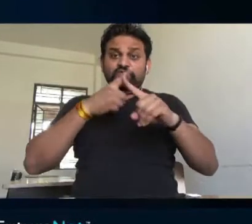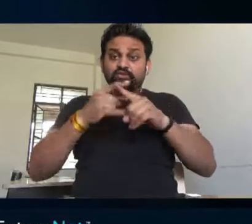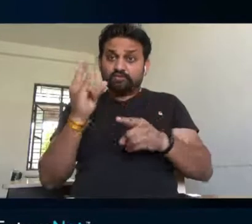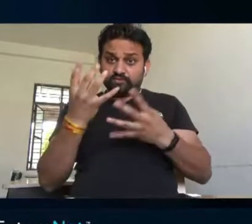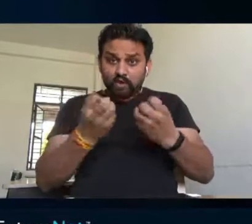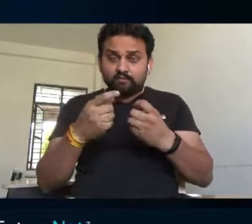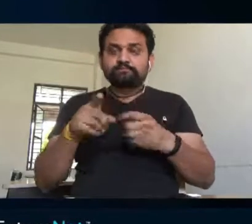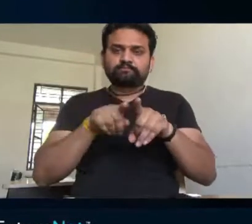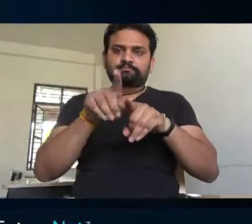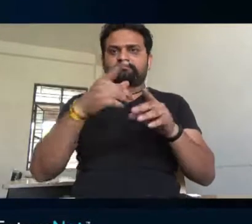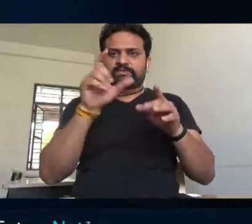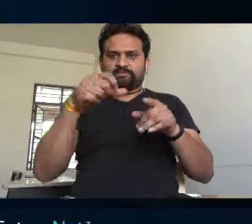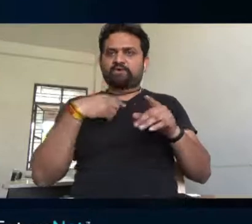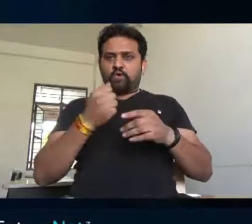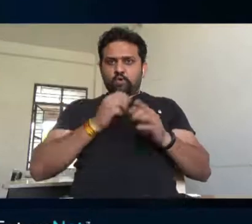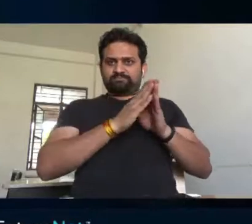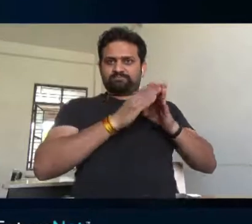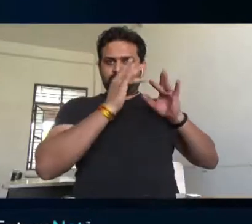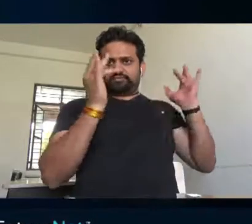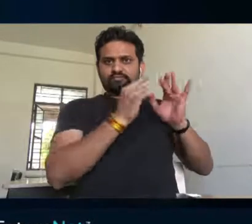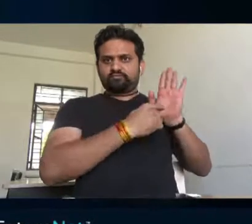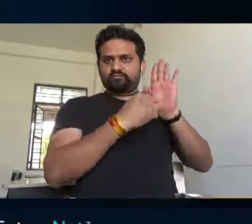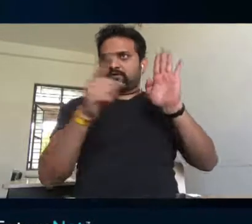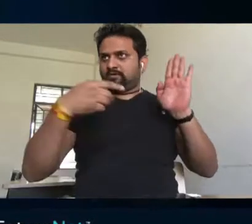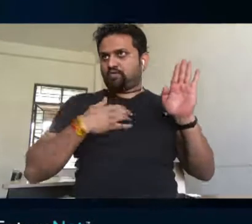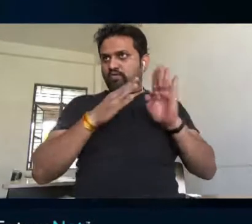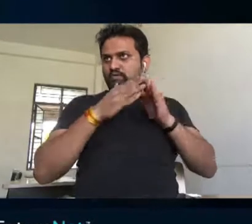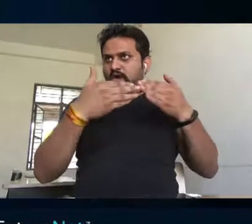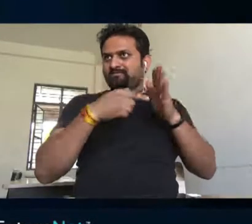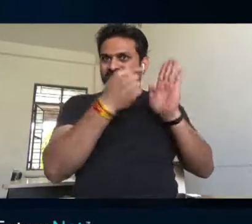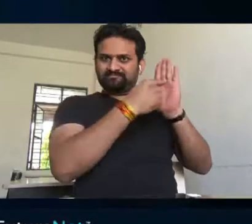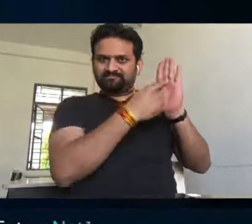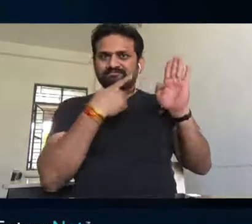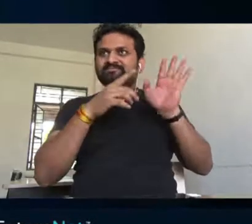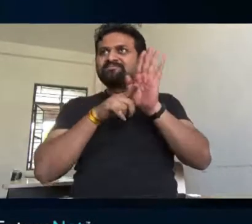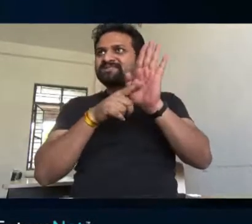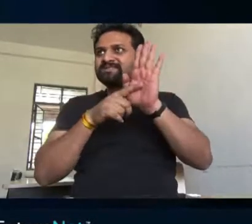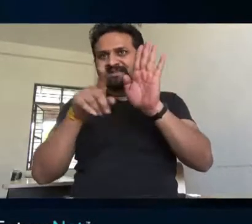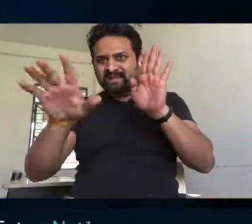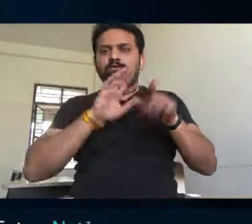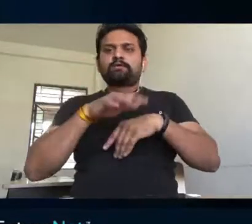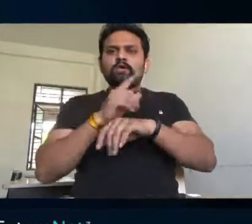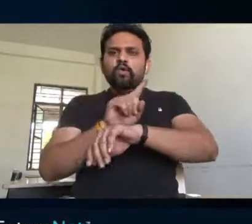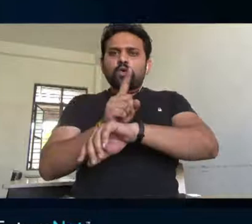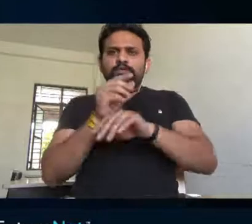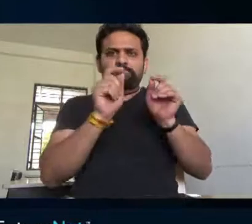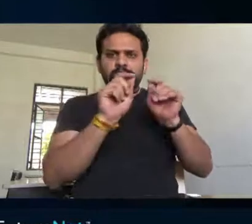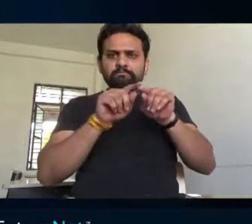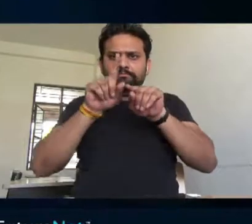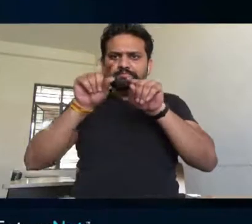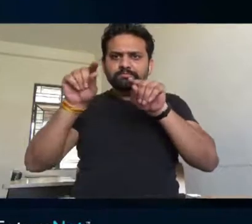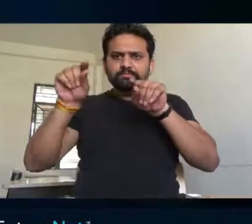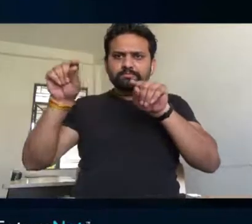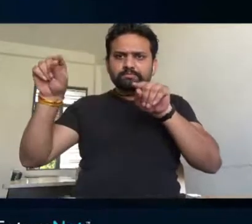Yes. Nobody will say no to you. Okay, we don't call it bank account, we call it wallet, and I can show you how that